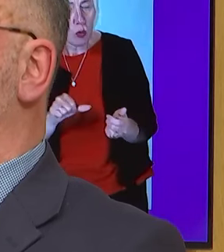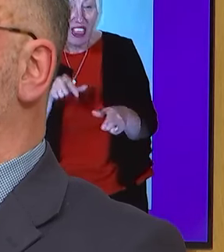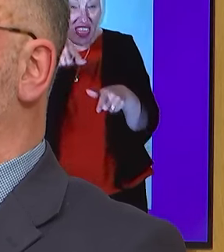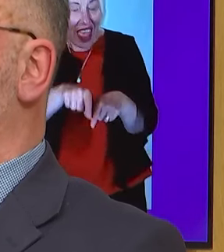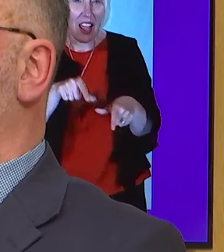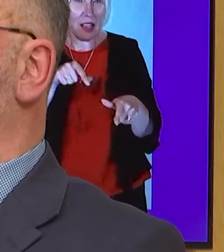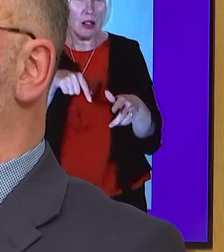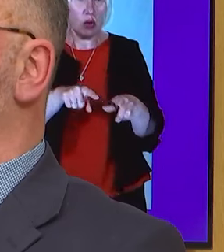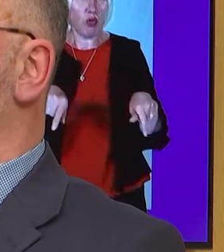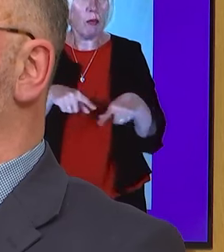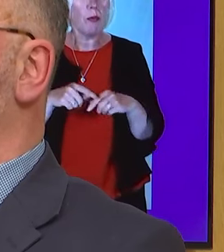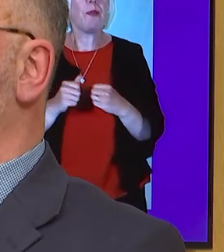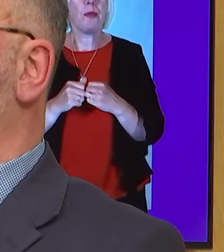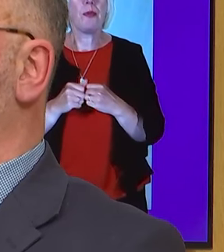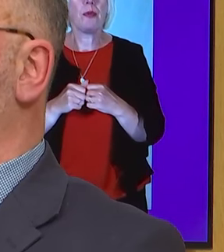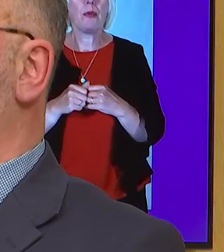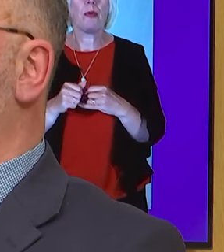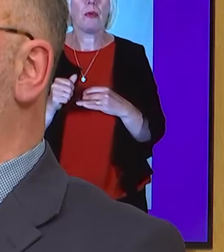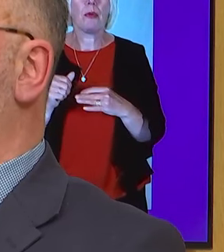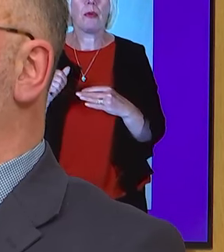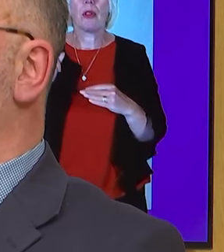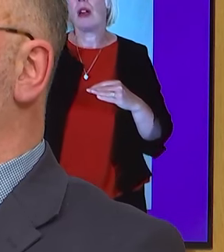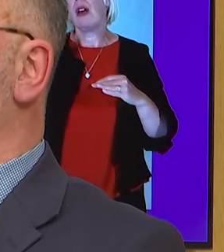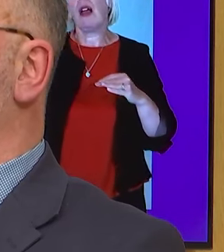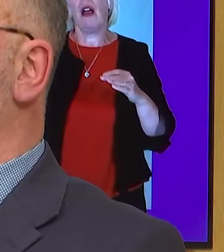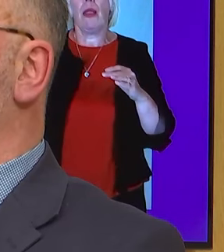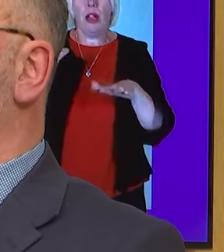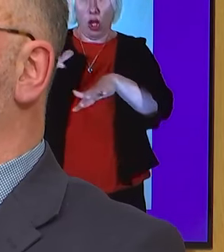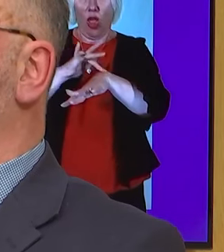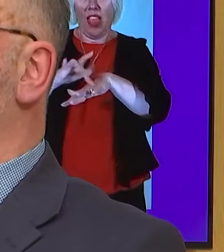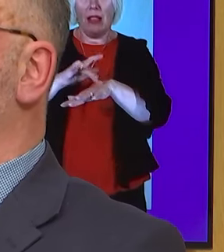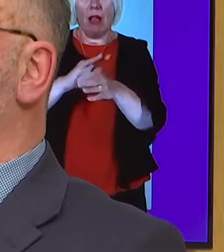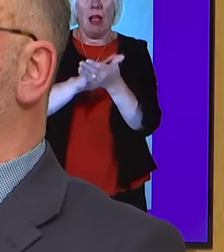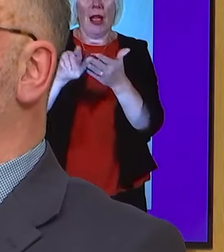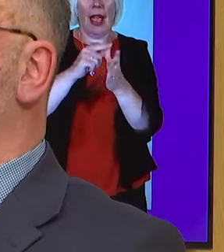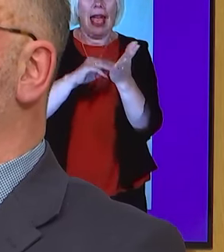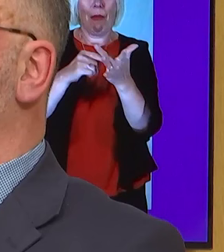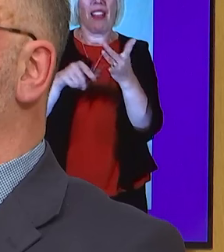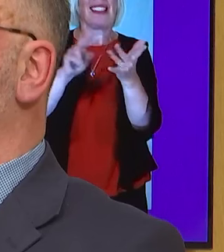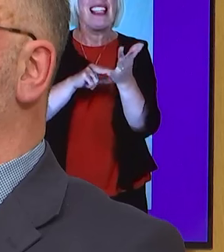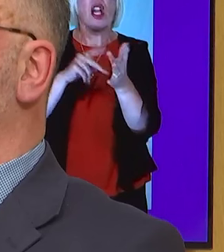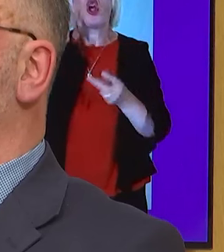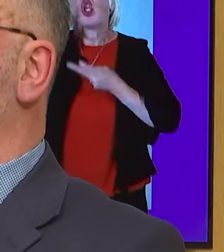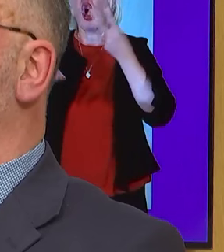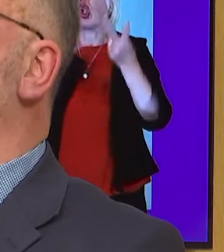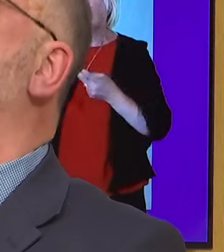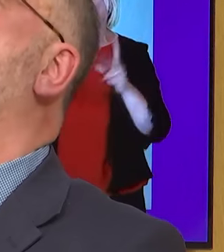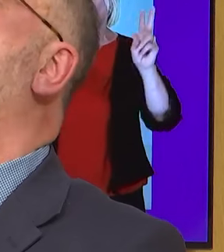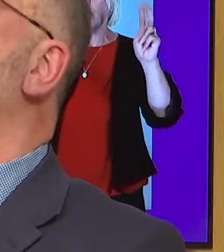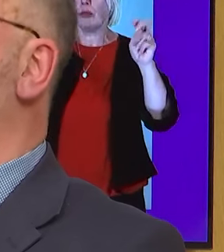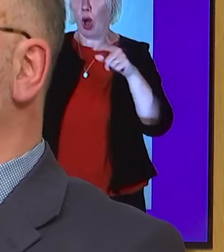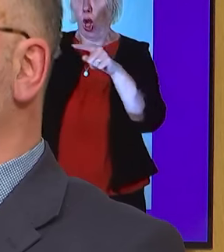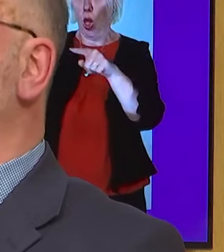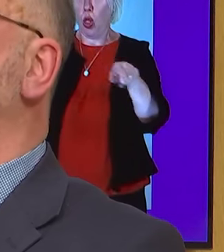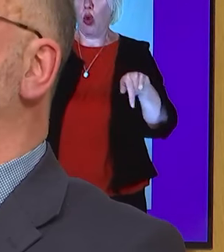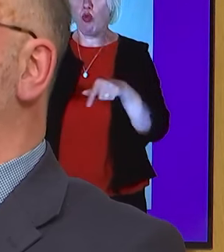song in the stage musical Hamilton, for anybody else that's into musicals, called The Room Where It Happens. And it's